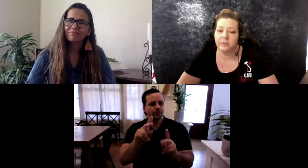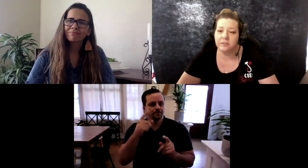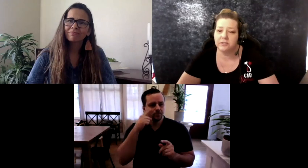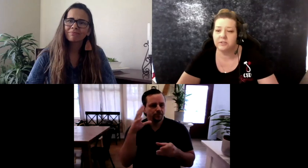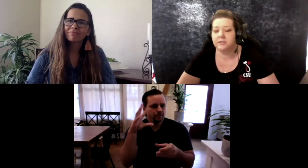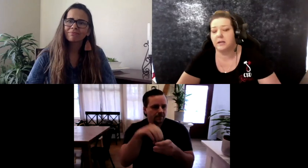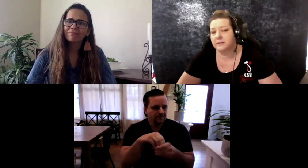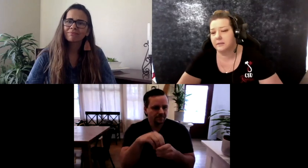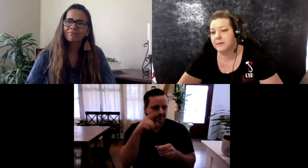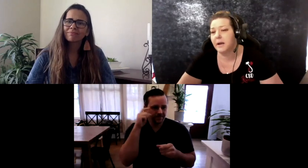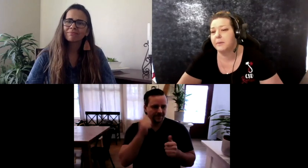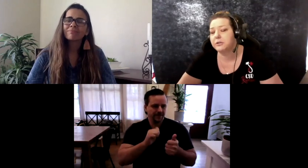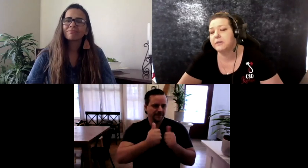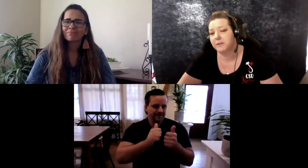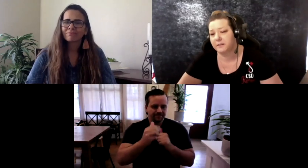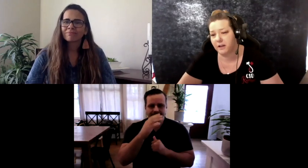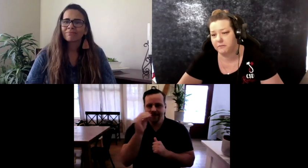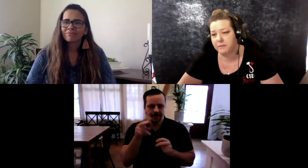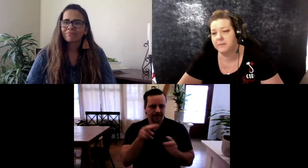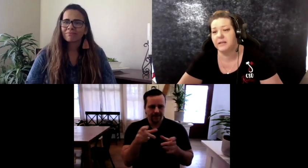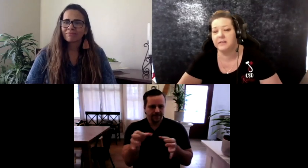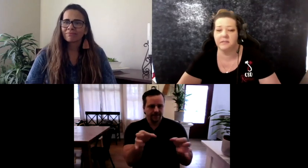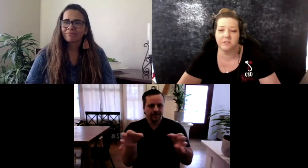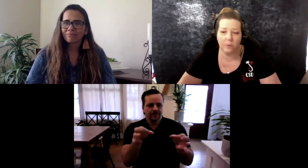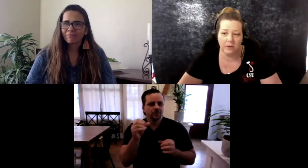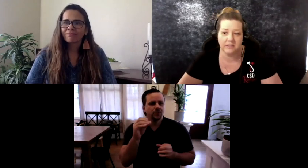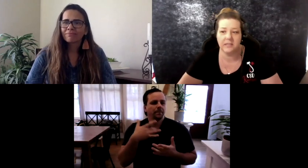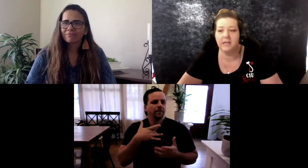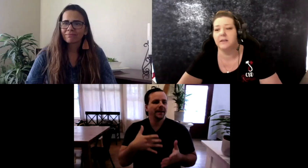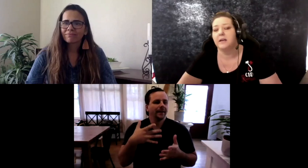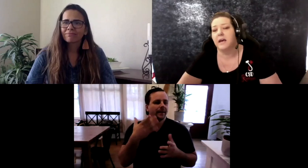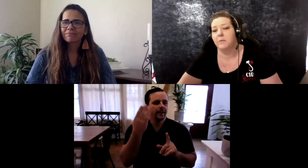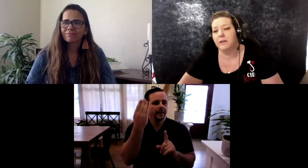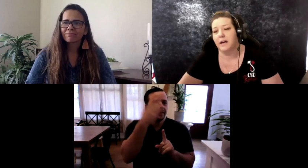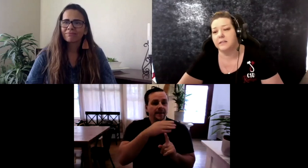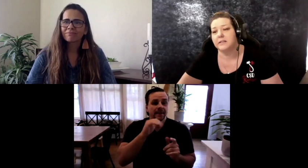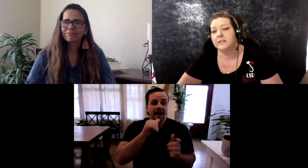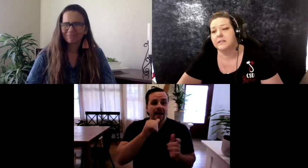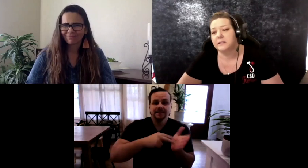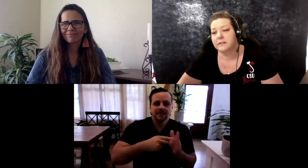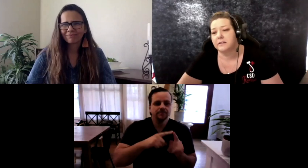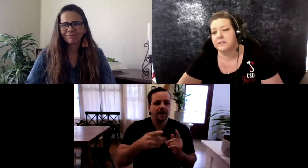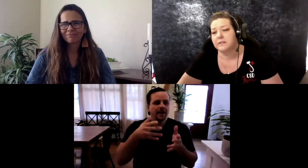larger number, so it's a limited opportunity for involvement because of sports and whatnot.